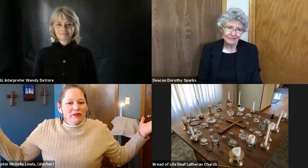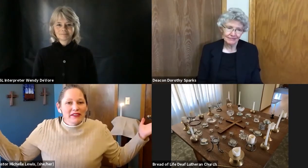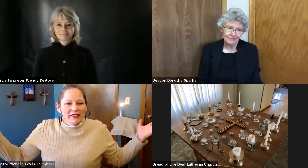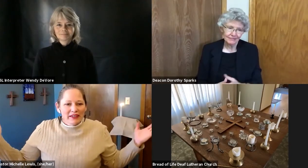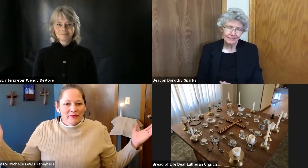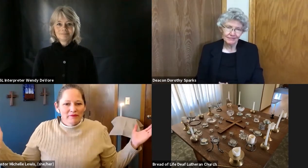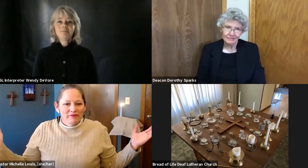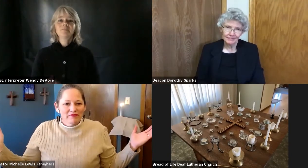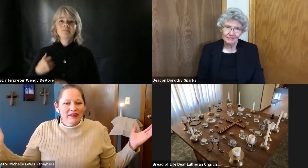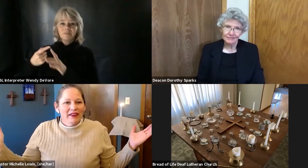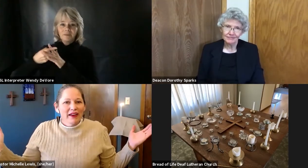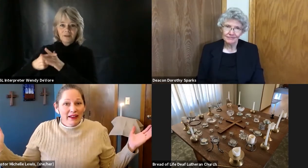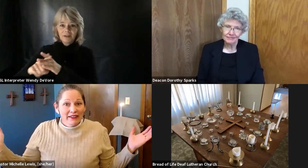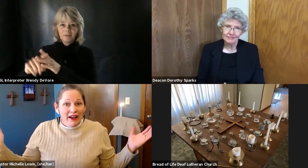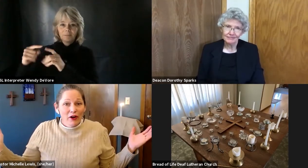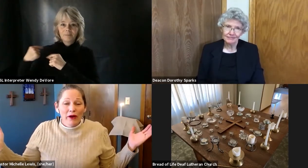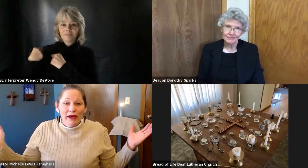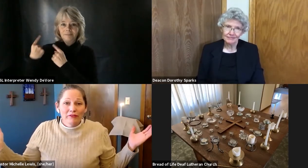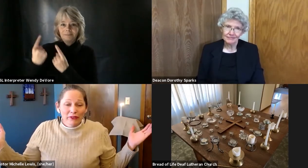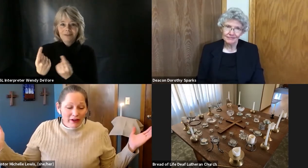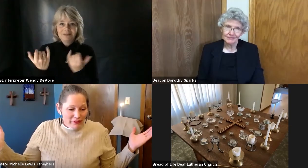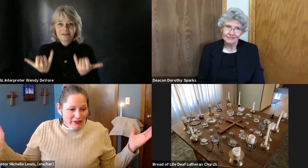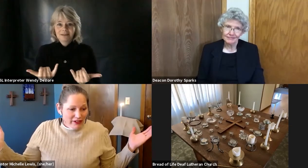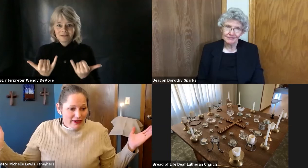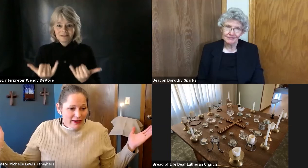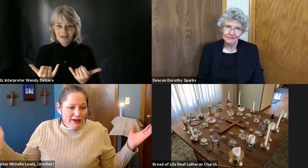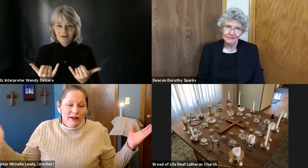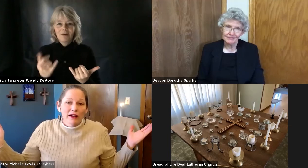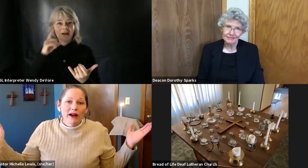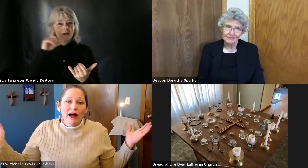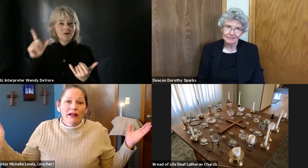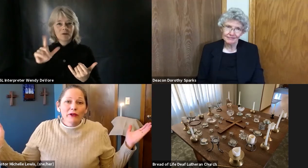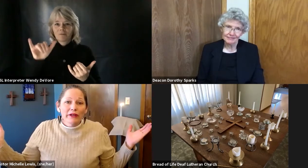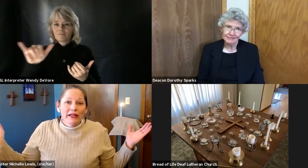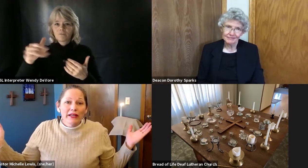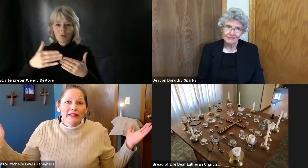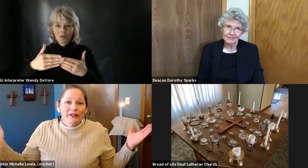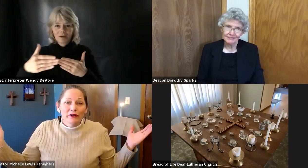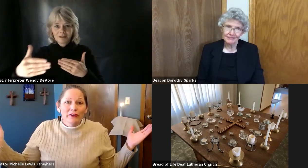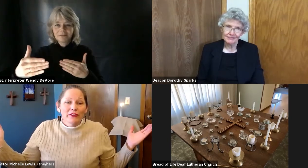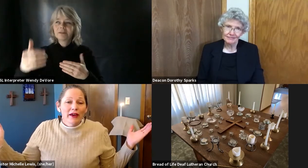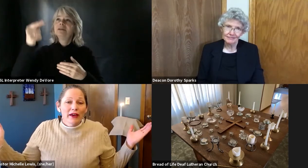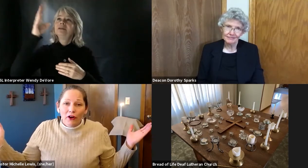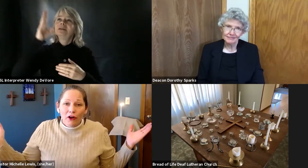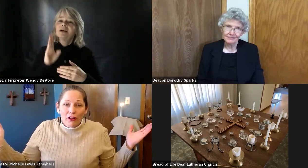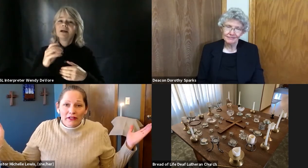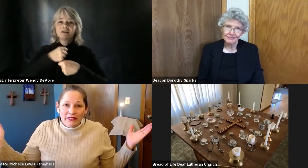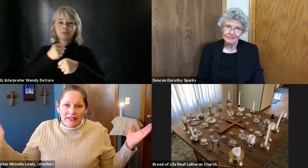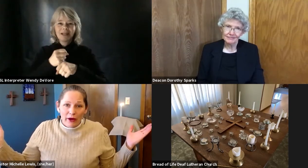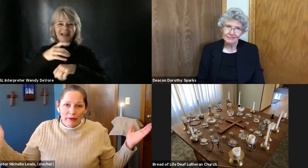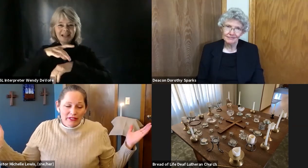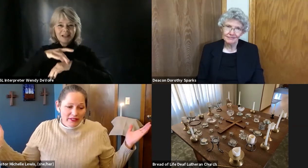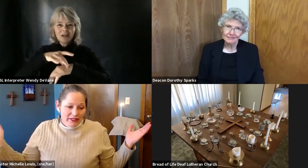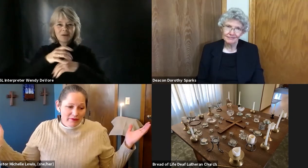In the beginning, and now, and forever, God created the earth and all